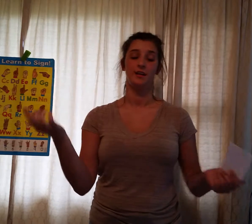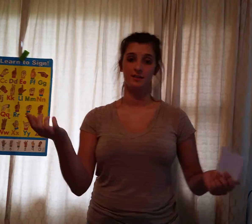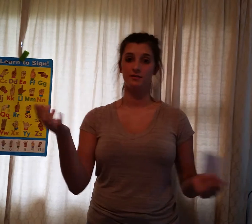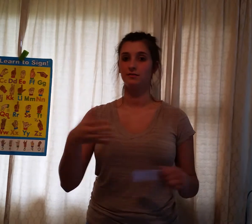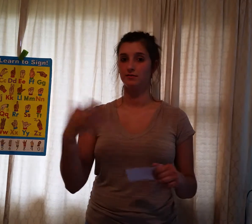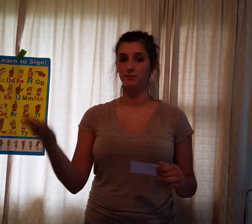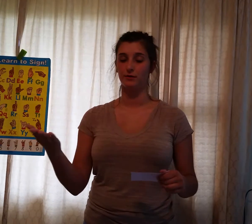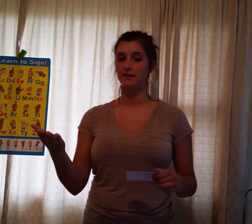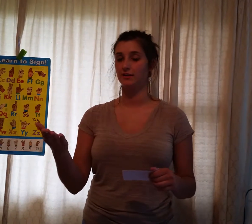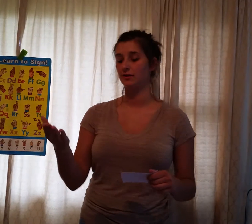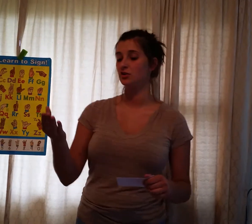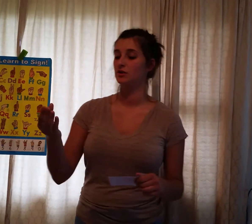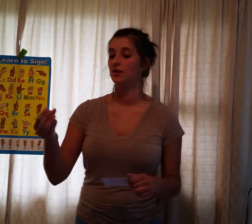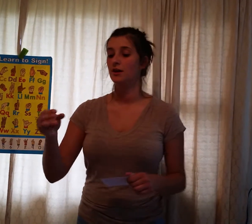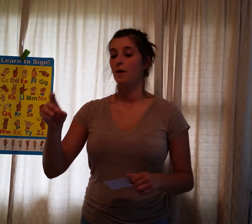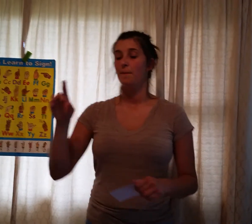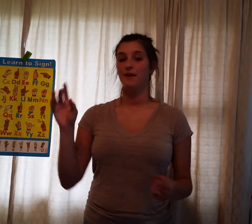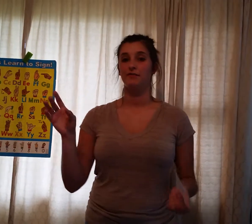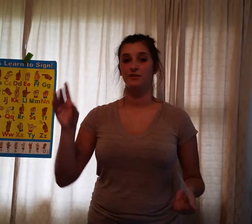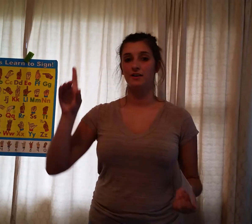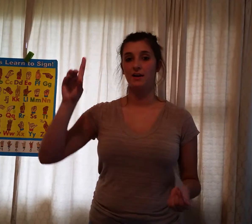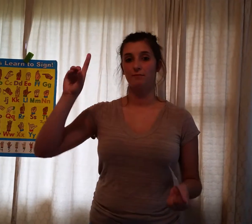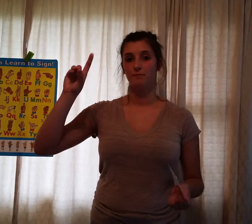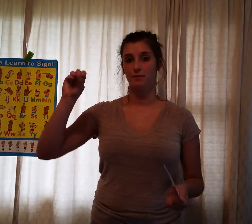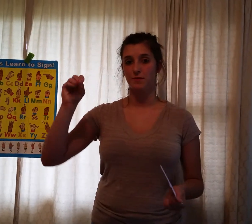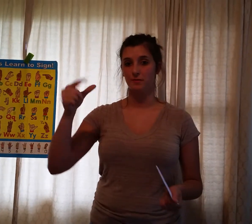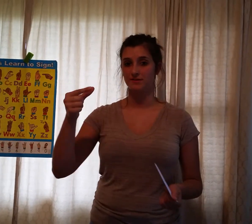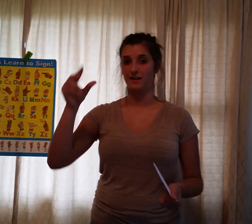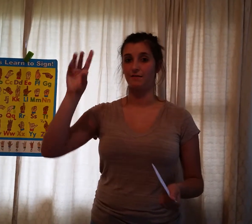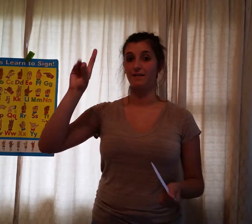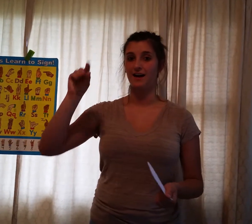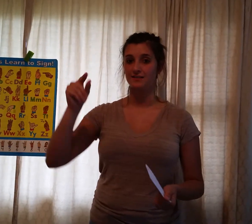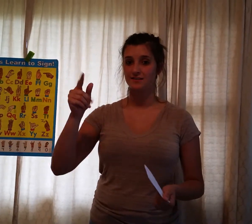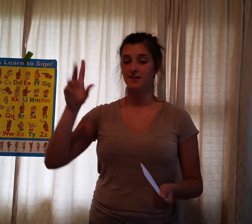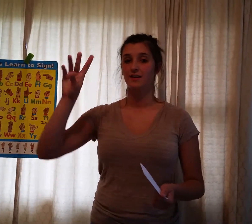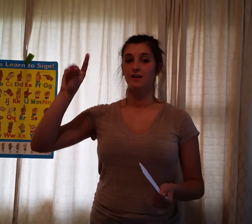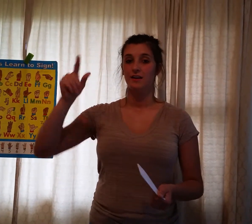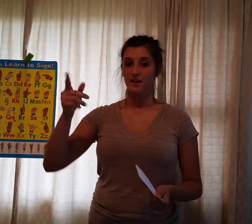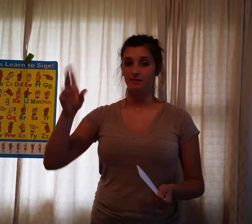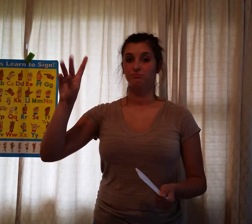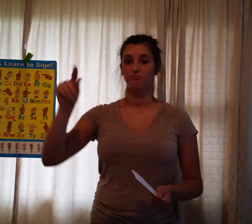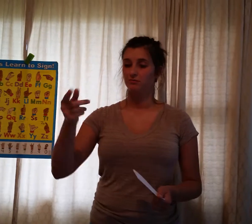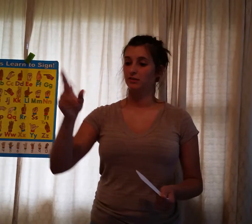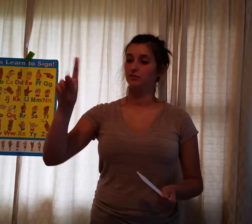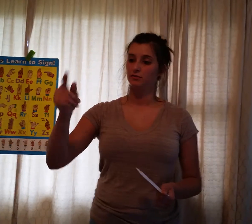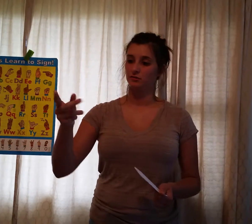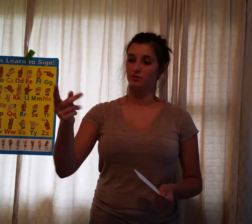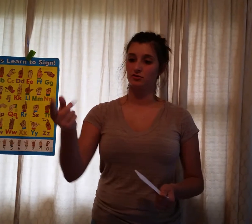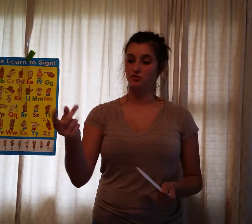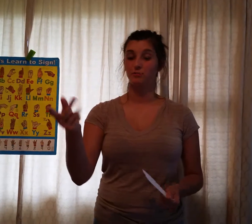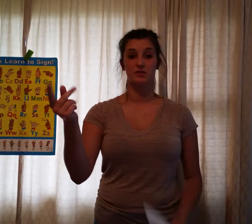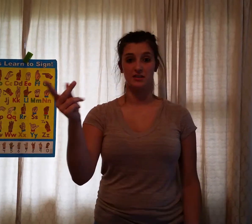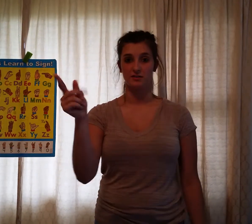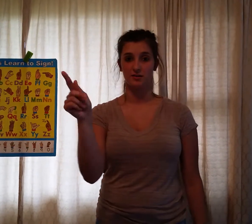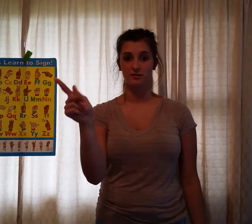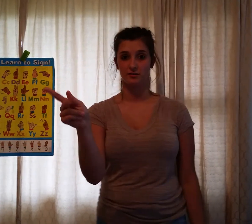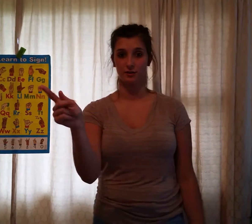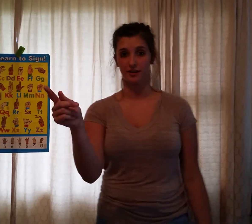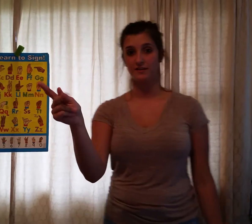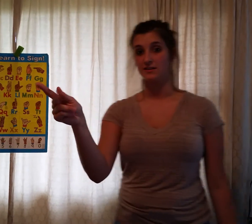in spoken English, but after a time, when people sign it fast, it was easier to go like this,